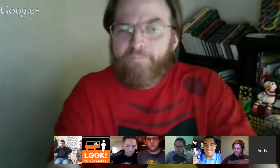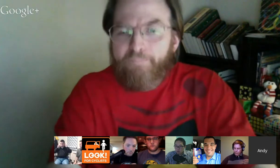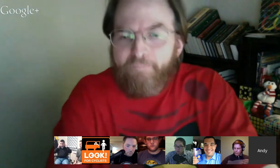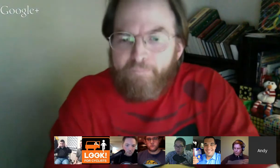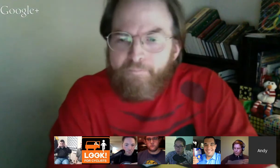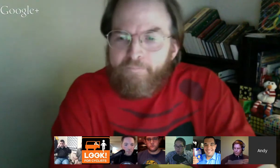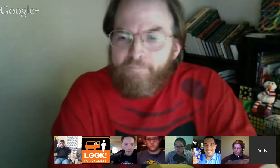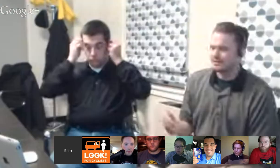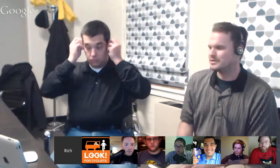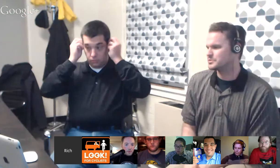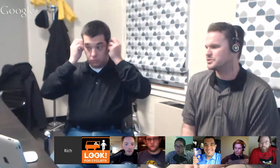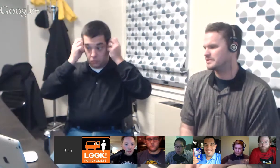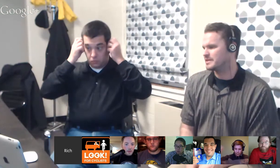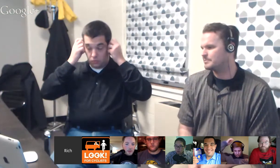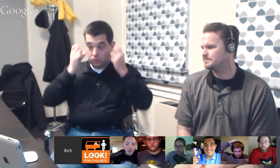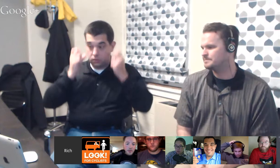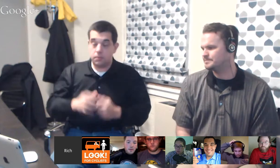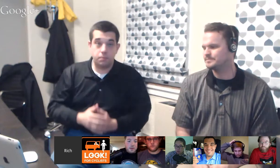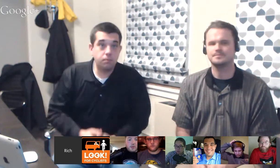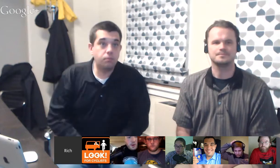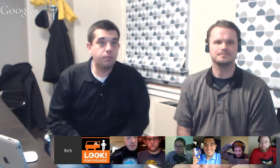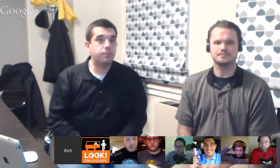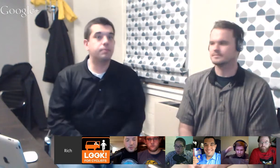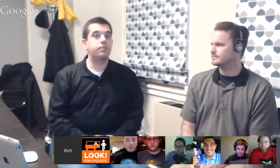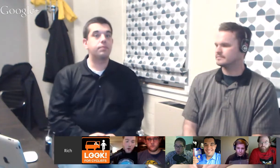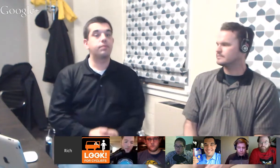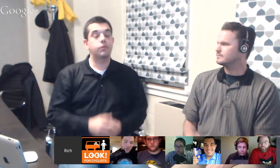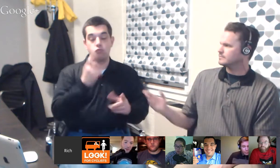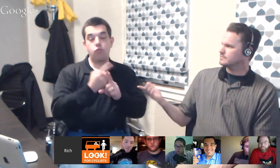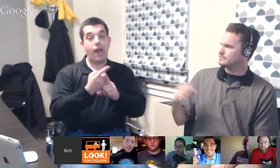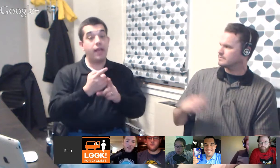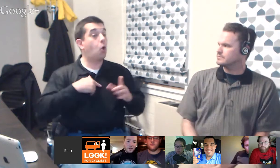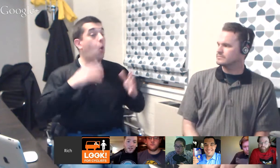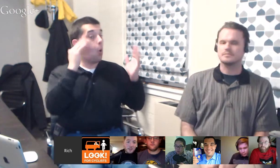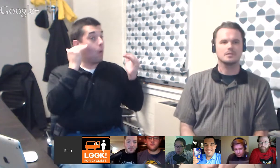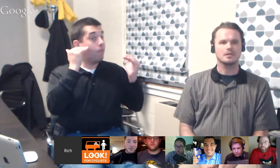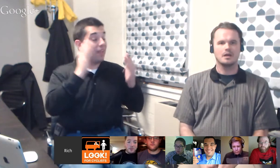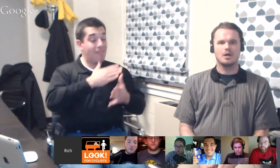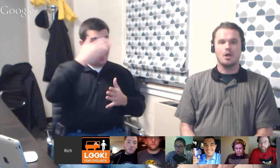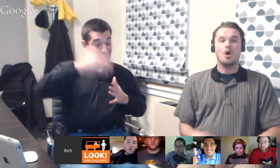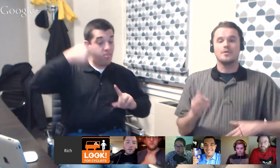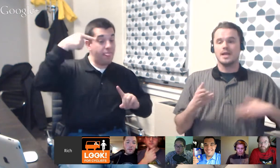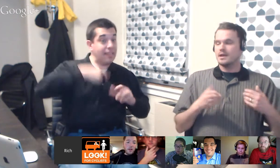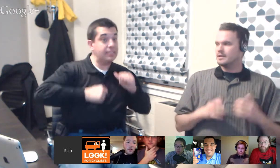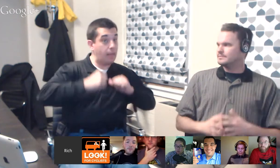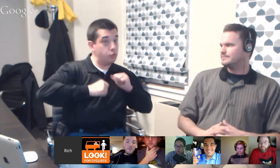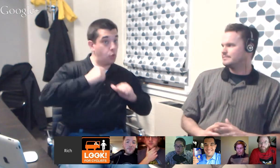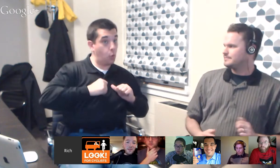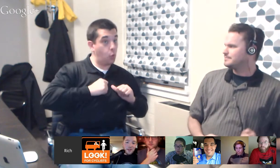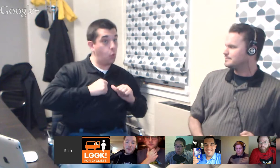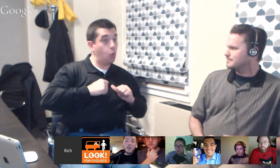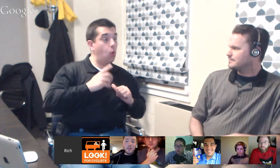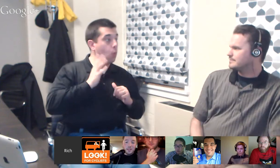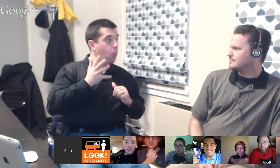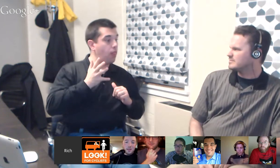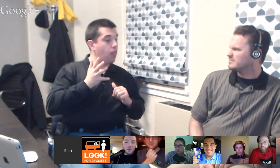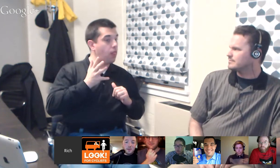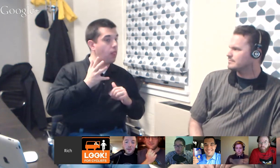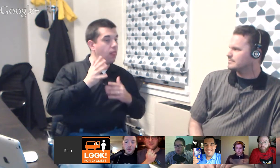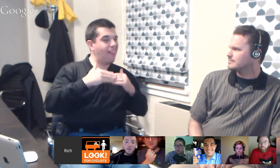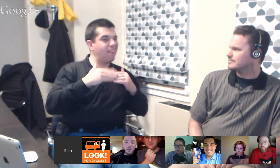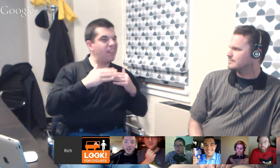working. So those were two things that happened. Right. So hopefully by the end of this episode, we'll have at